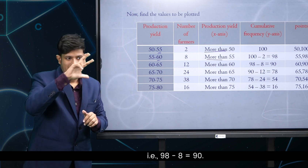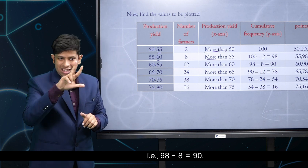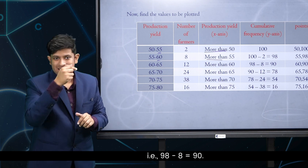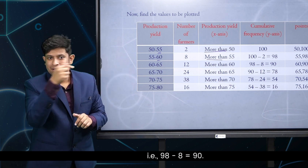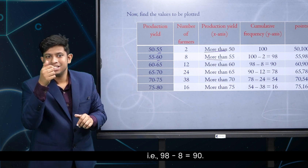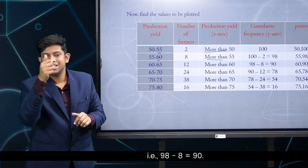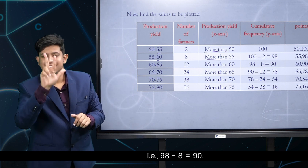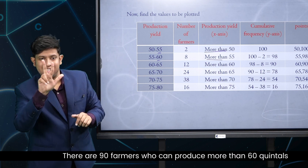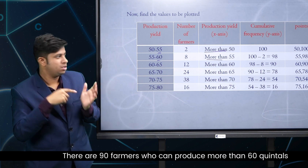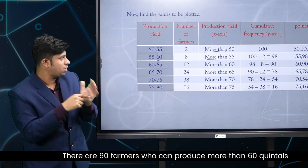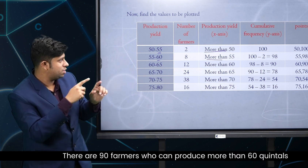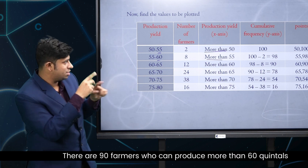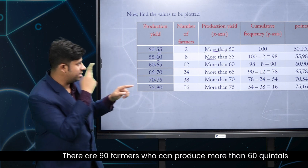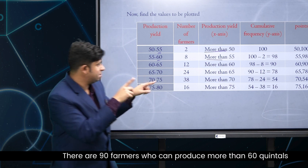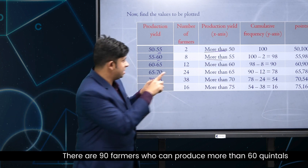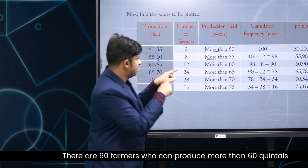equal to 90. There are 90 farmers who can